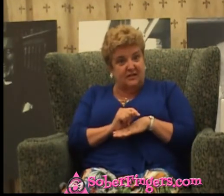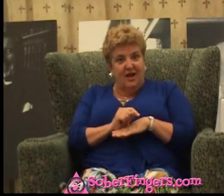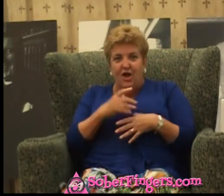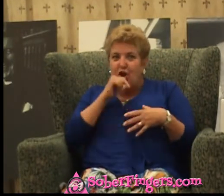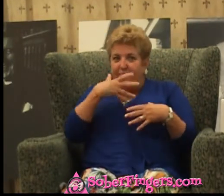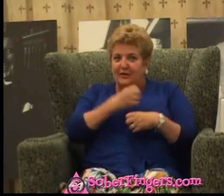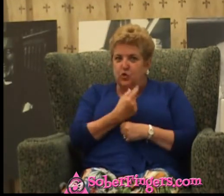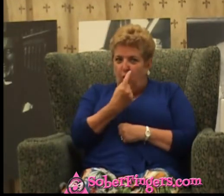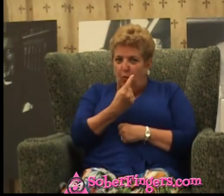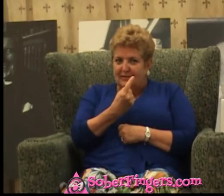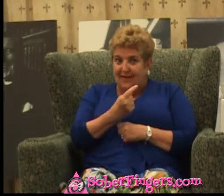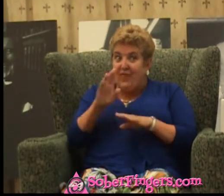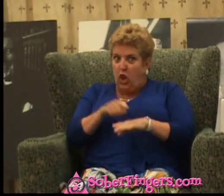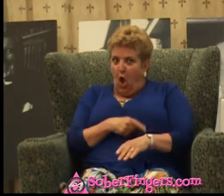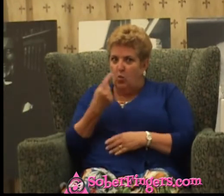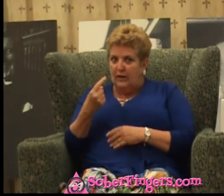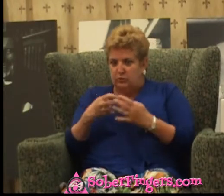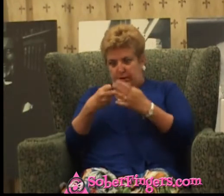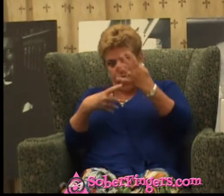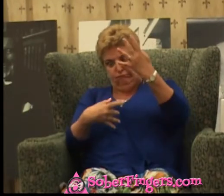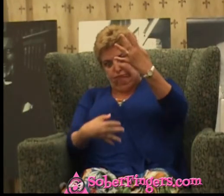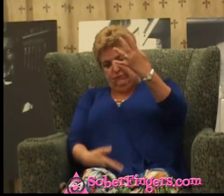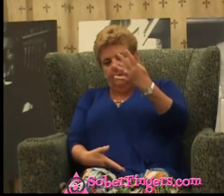never pulled this off, but I wish we had. We were going to